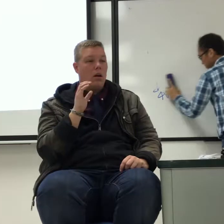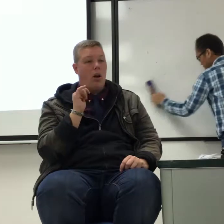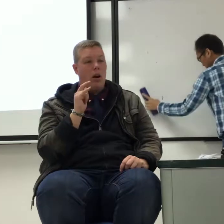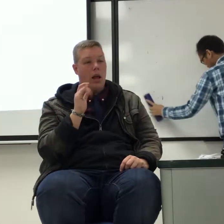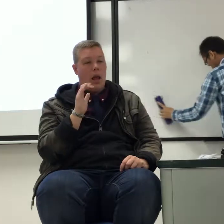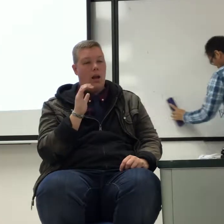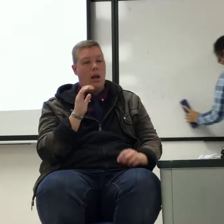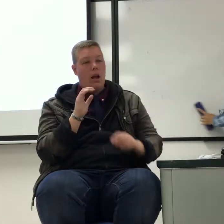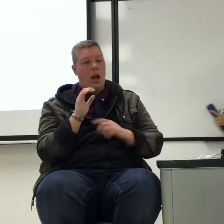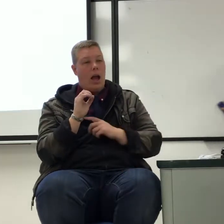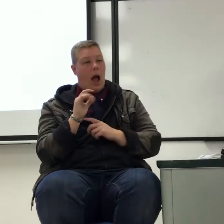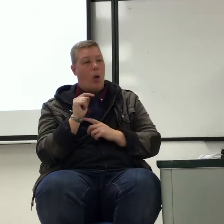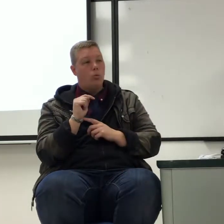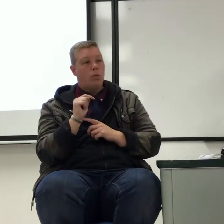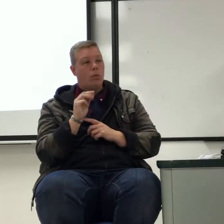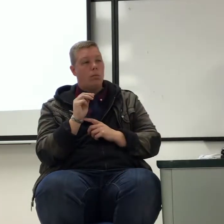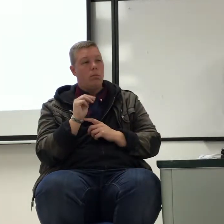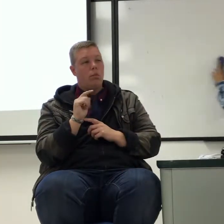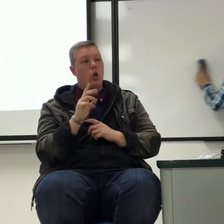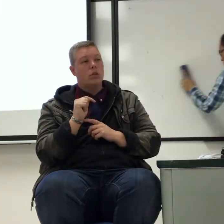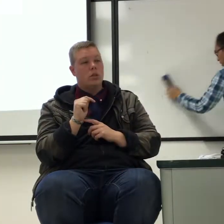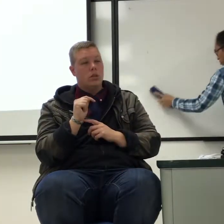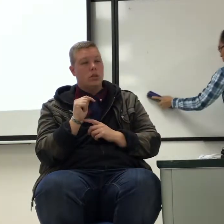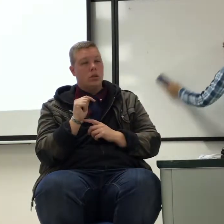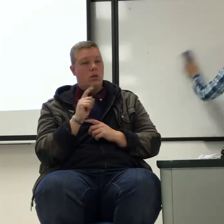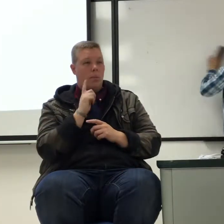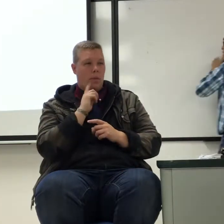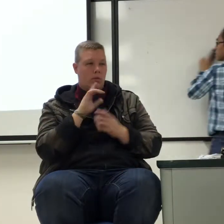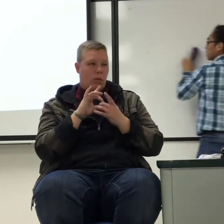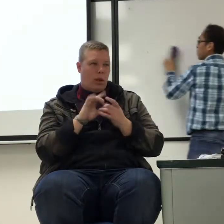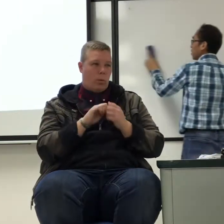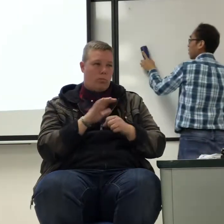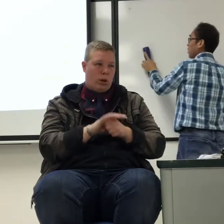resistance. It's all about the pressure.